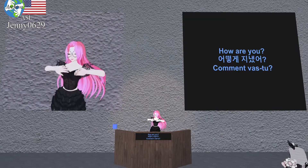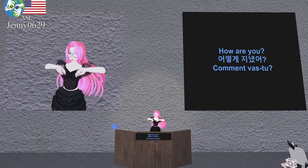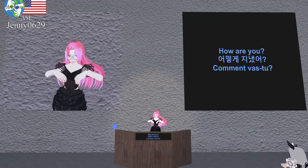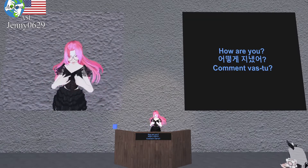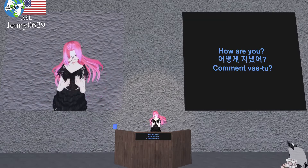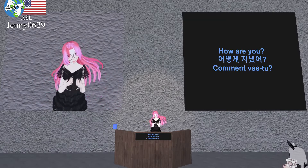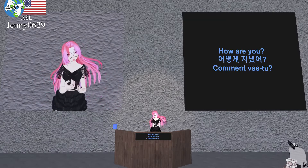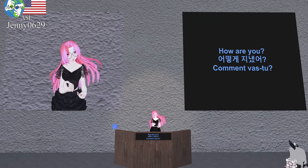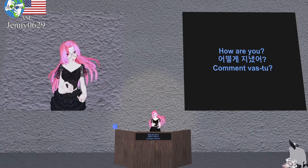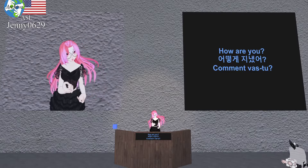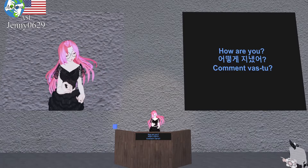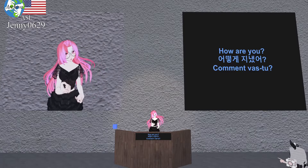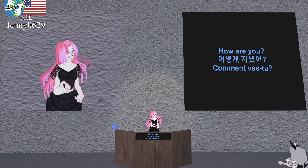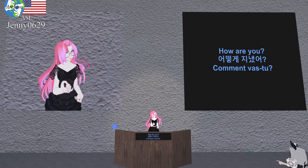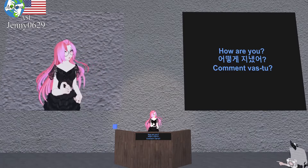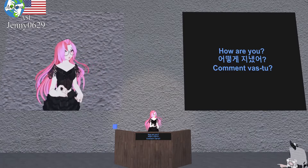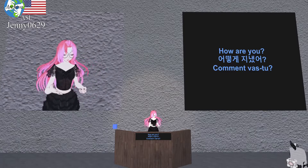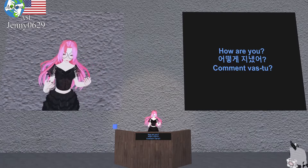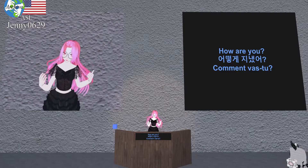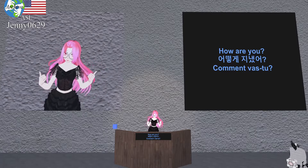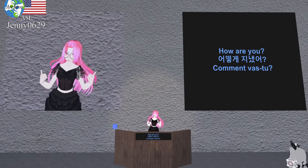We're just going to say, how are you?